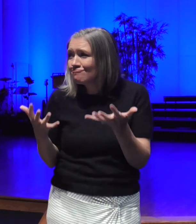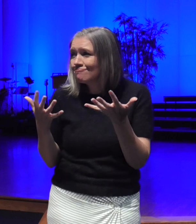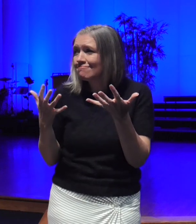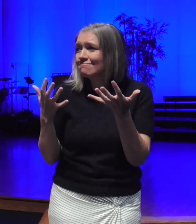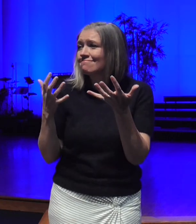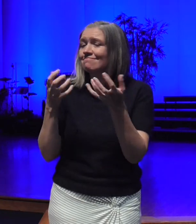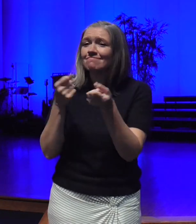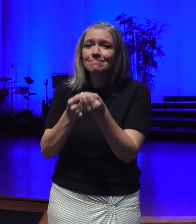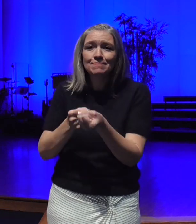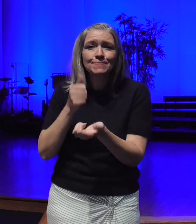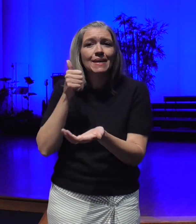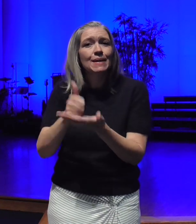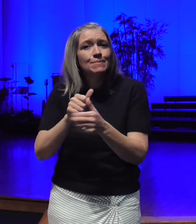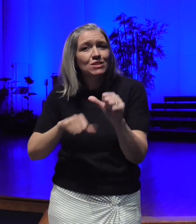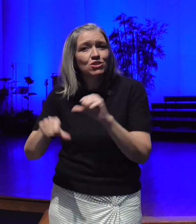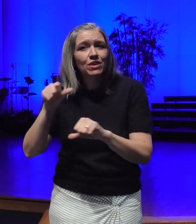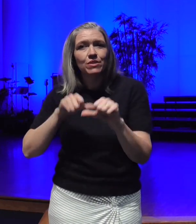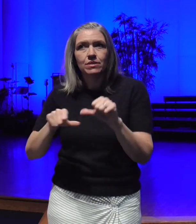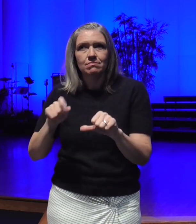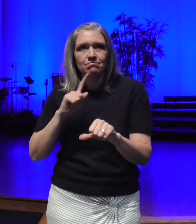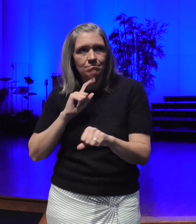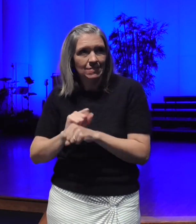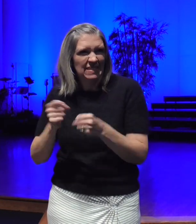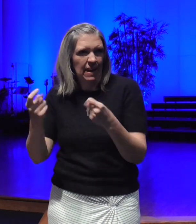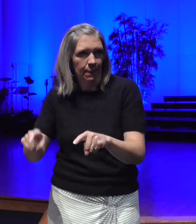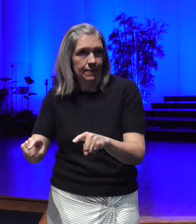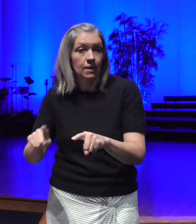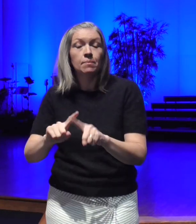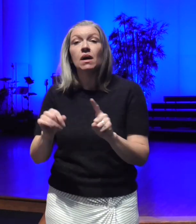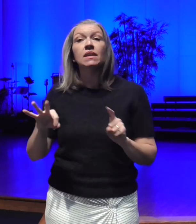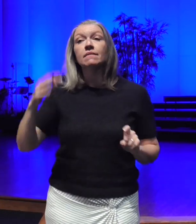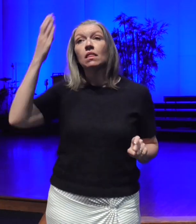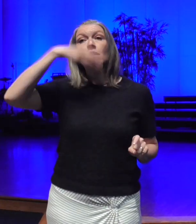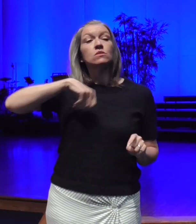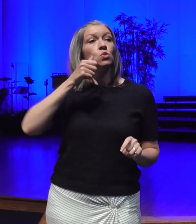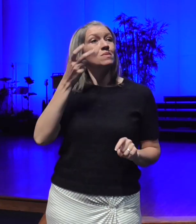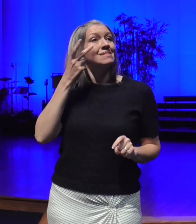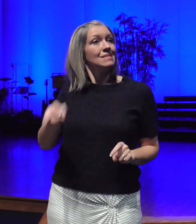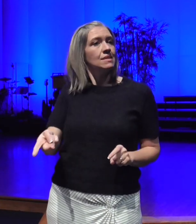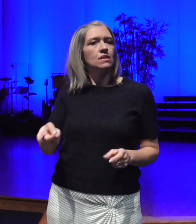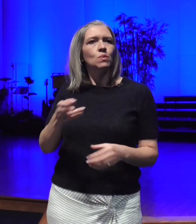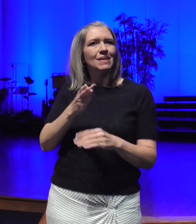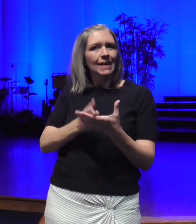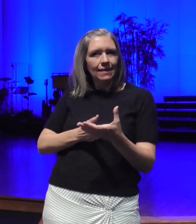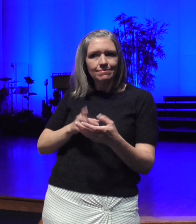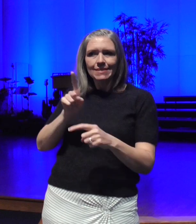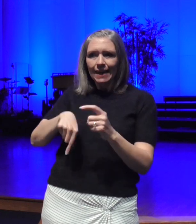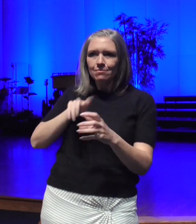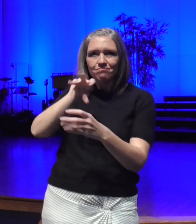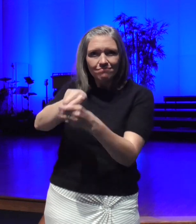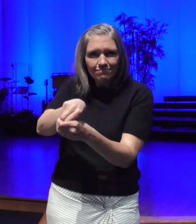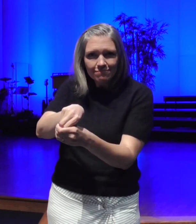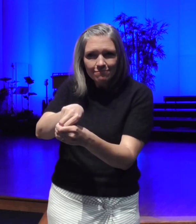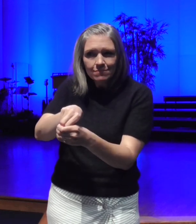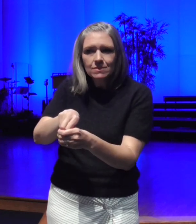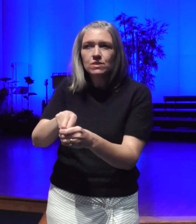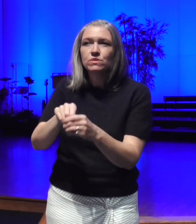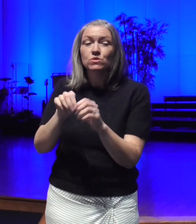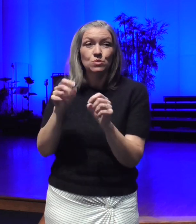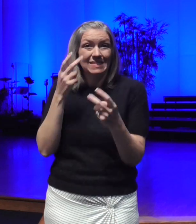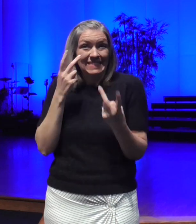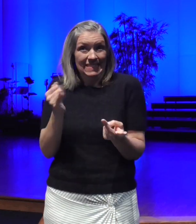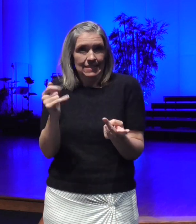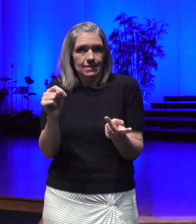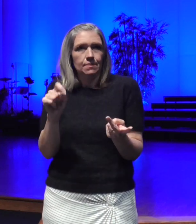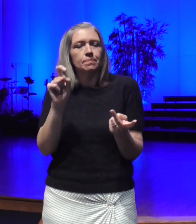up, helping each other tremendously. But if we don't see it, we don't get to be part of it. And so to see it, we've got